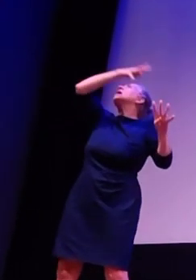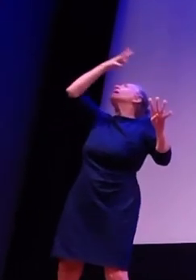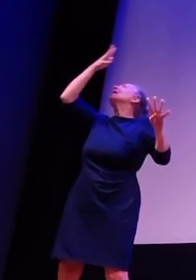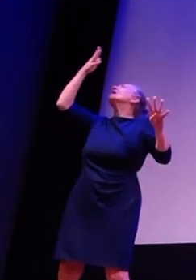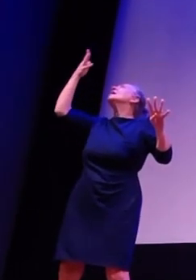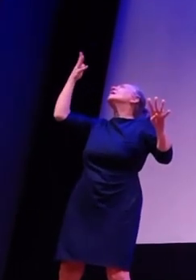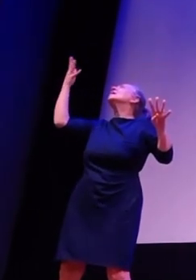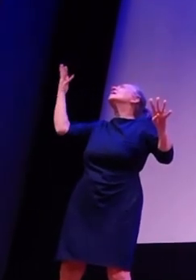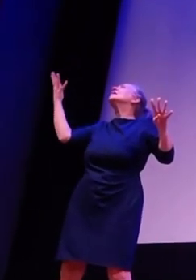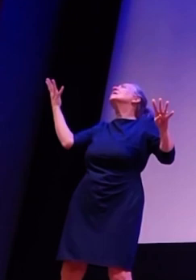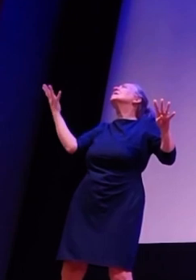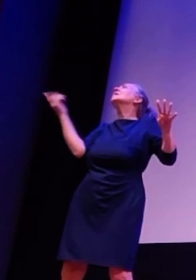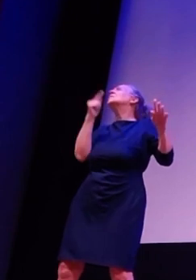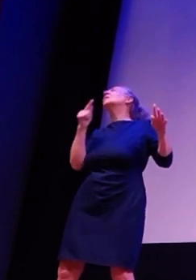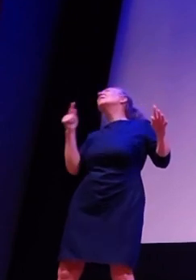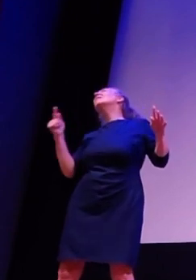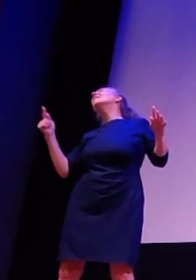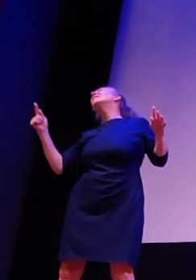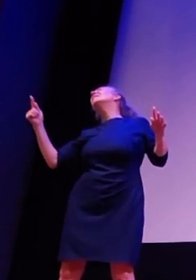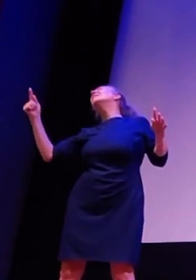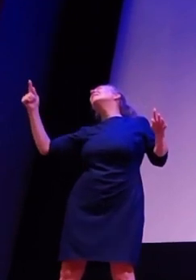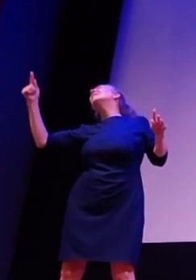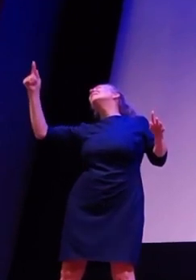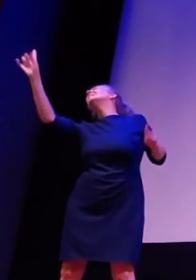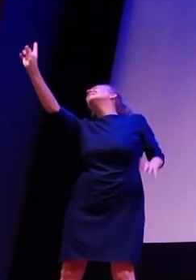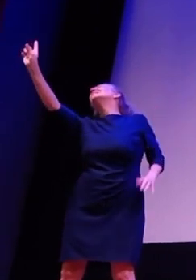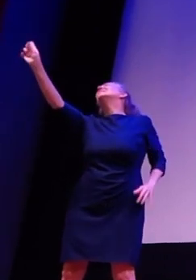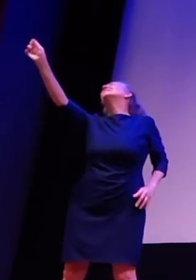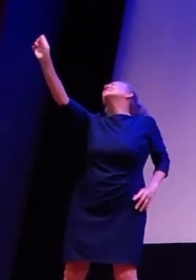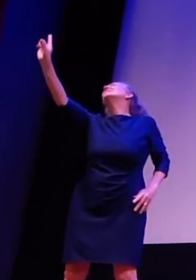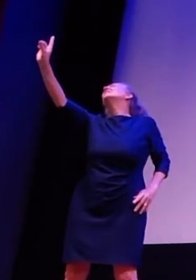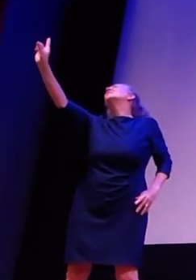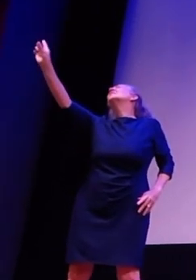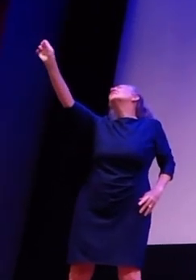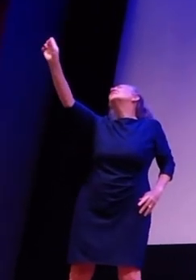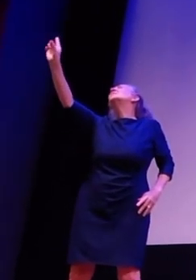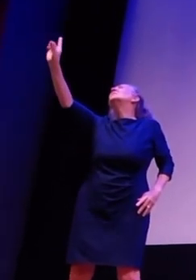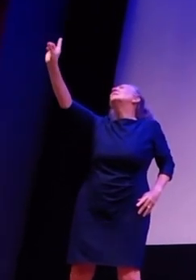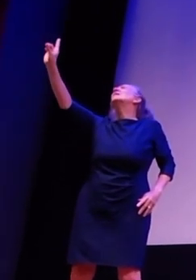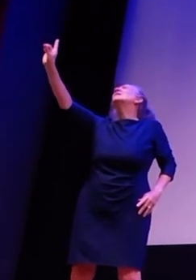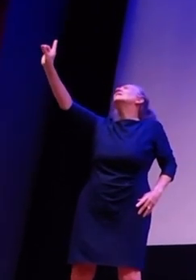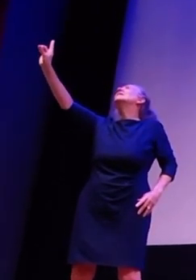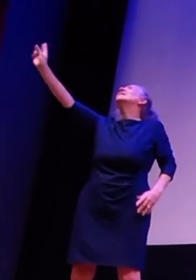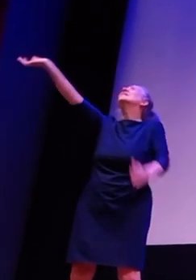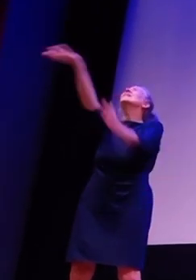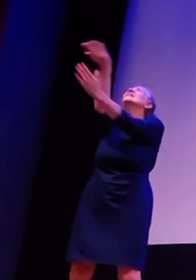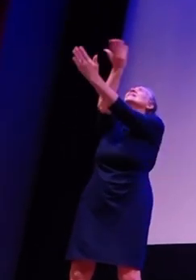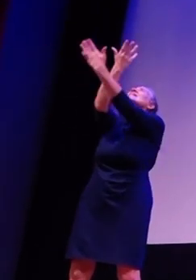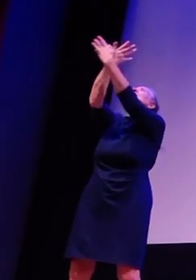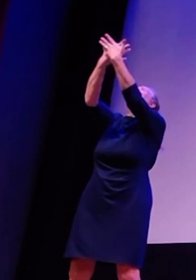Somewhere over the rainbow